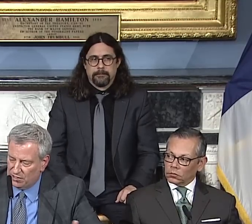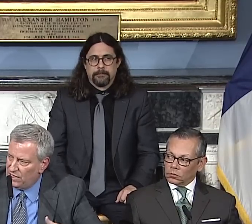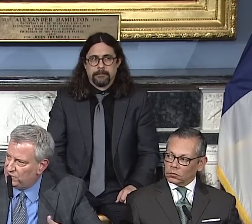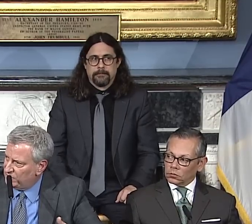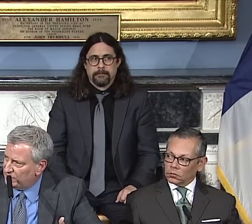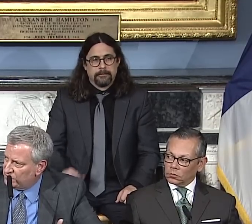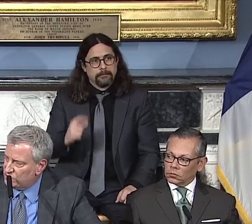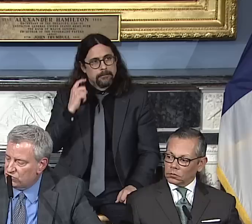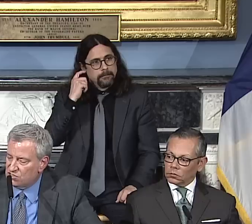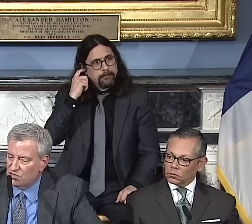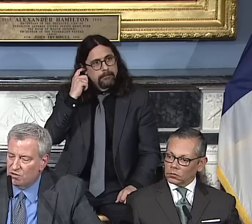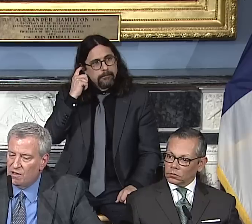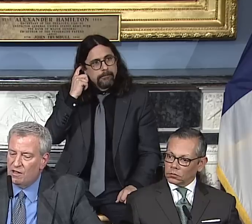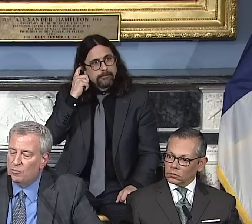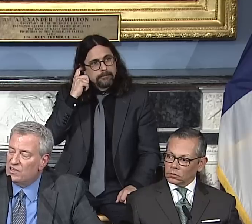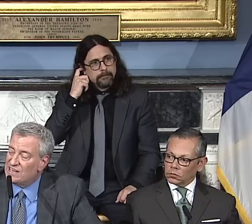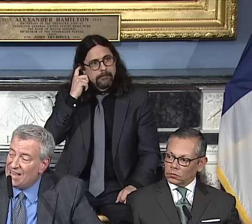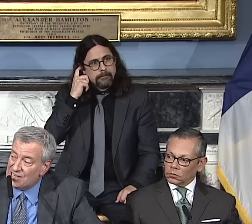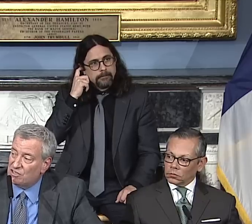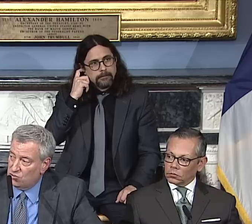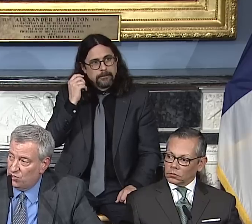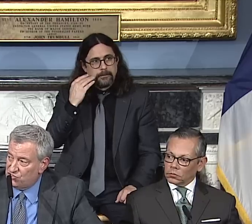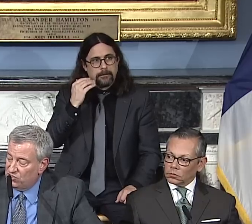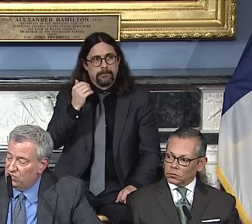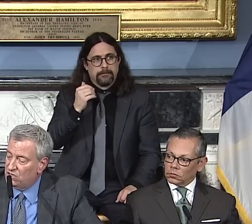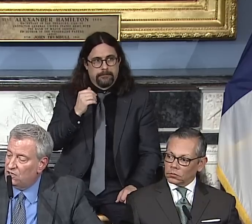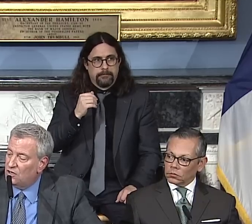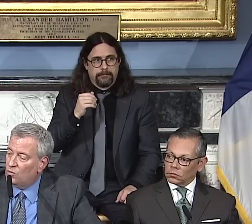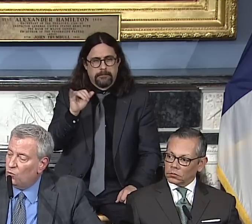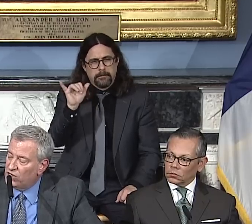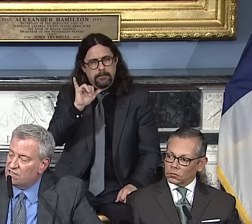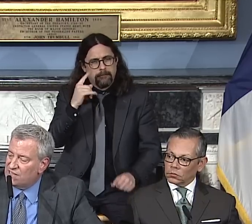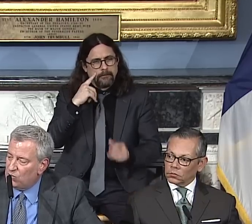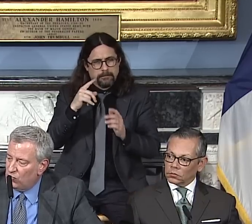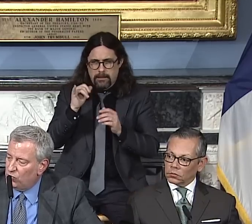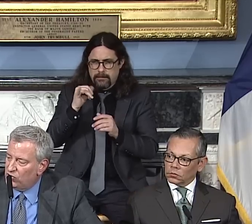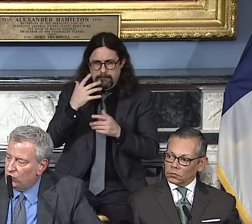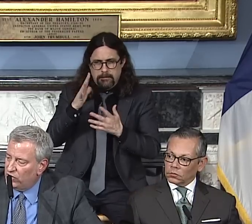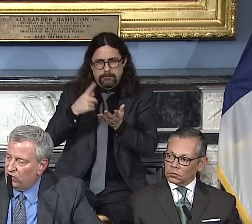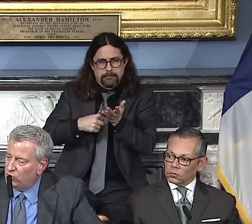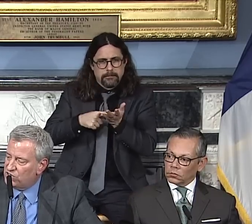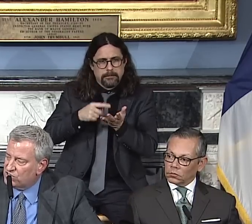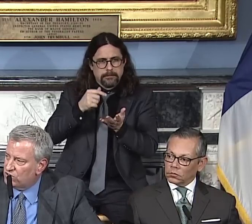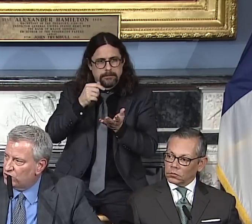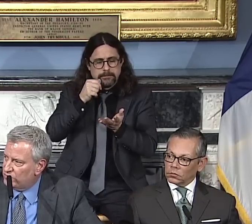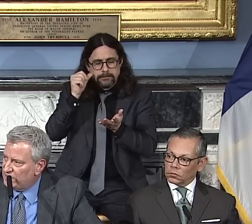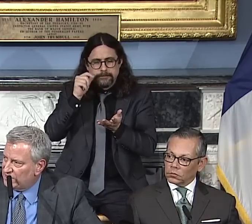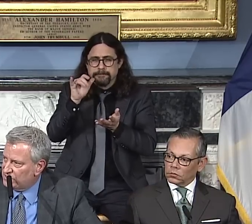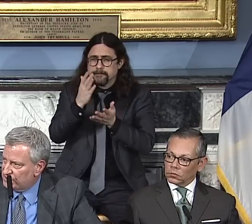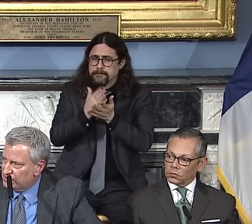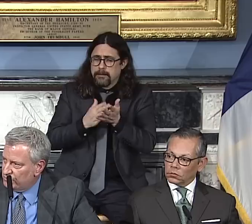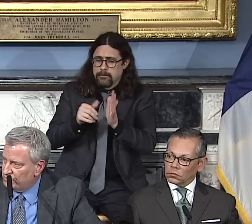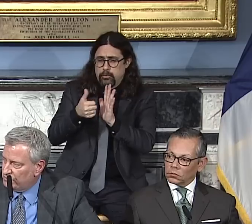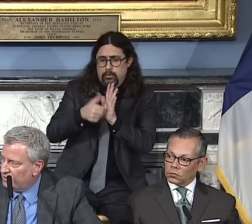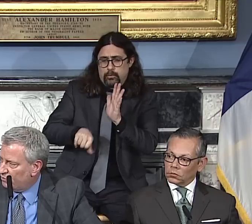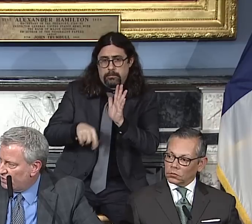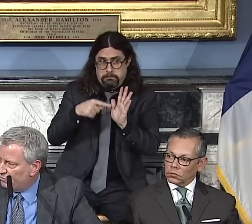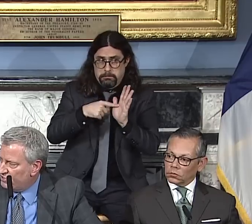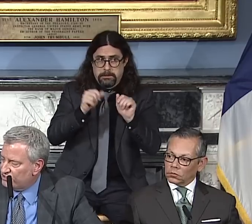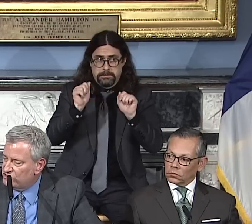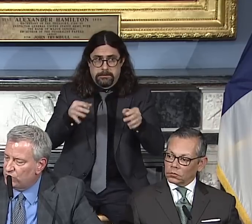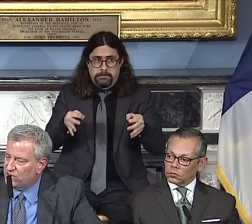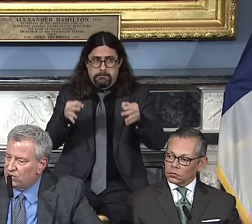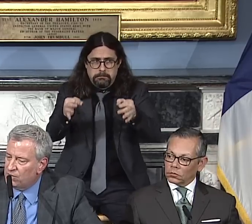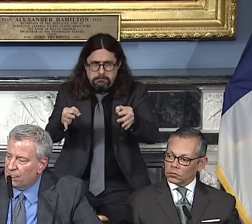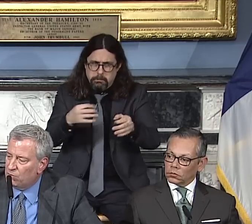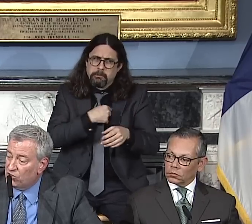deeper, like ending elective surgeries and all. But it's an excellent question. What is that moment where we start to overtax the system? And I want